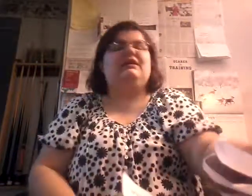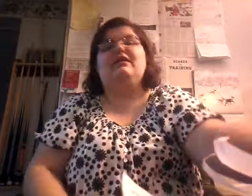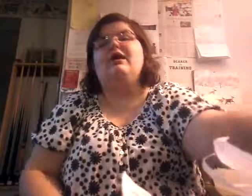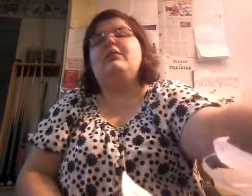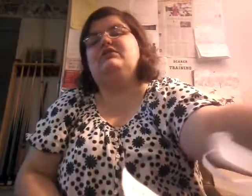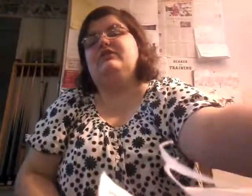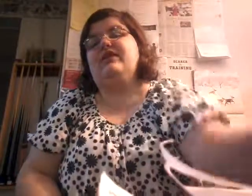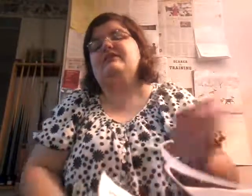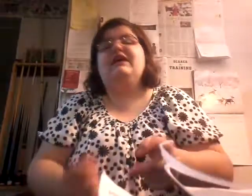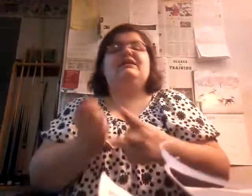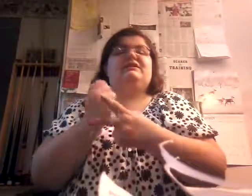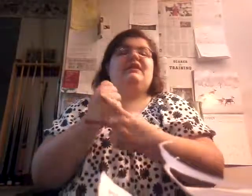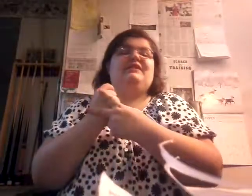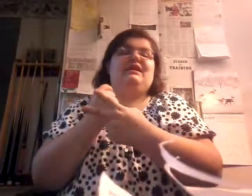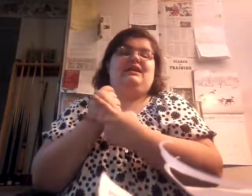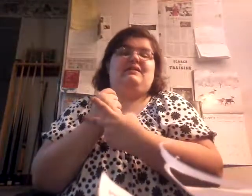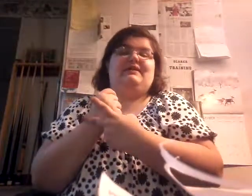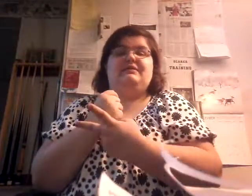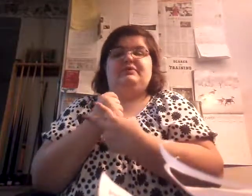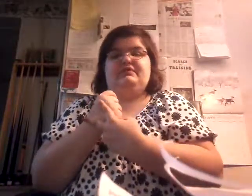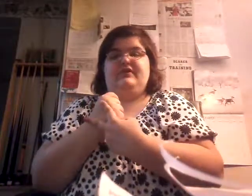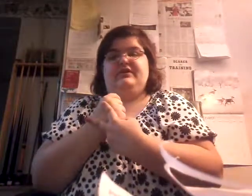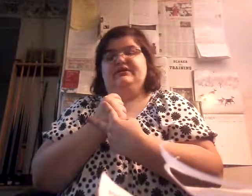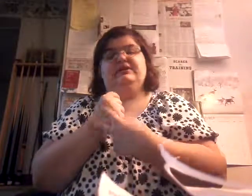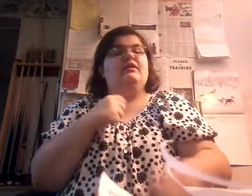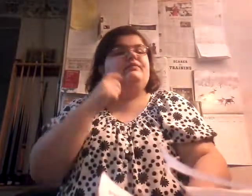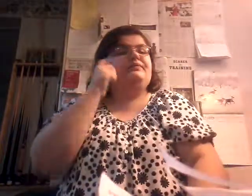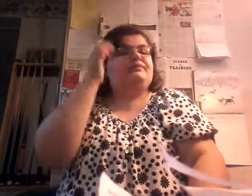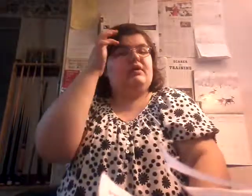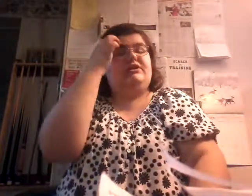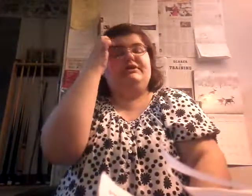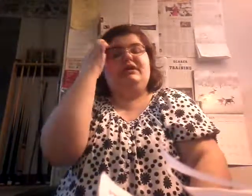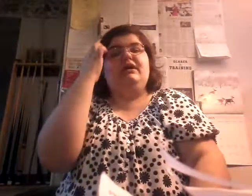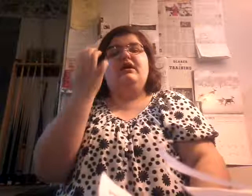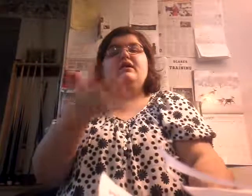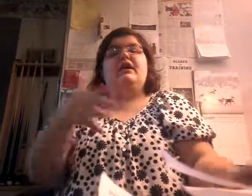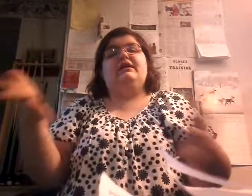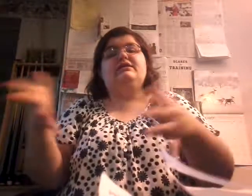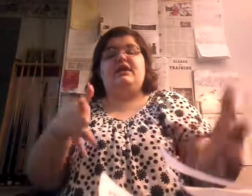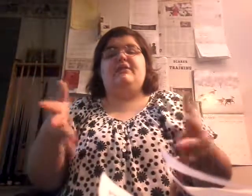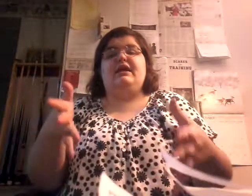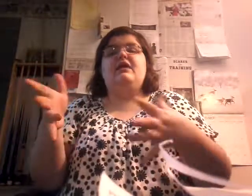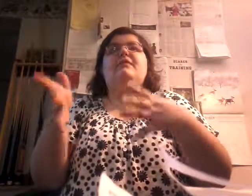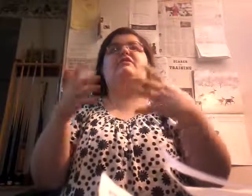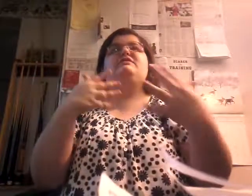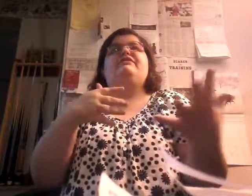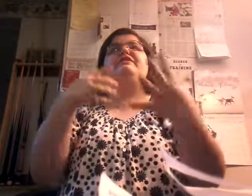basically. Perseverance. Instead of saying keep, I said perseverance. Which is like same thing, but there's different signs